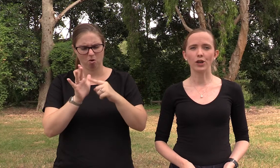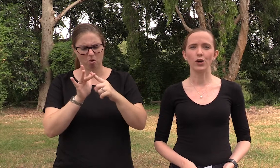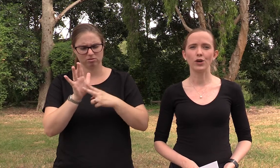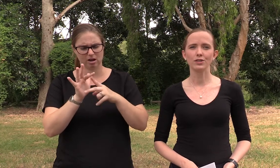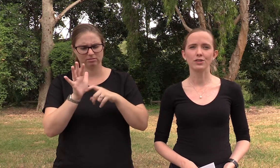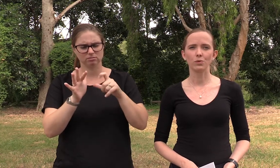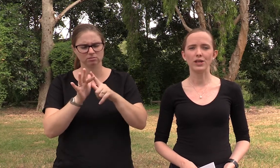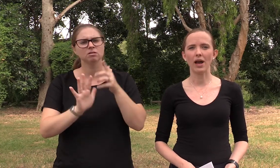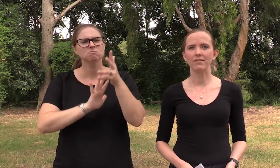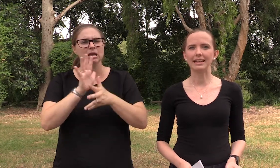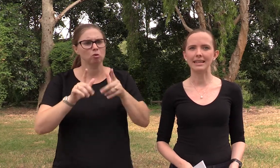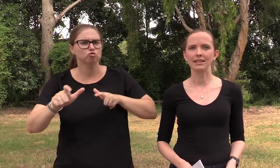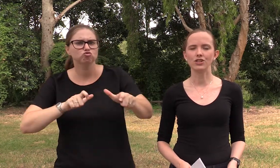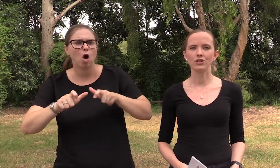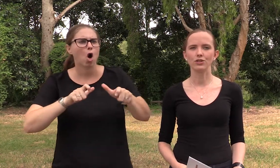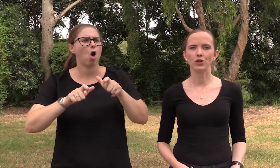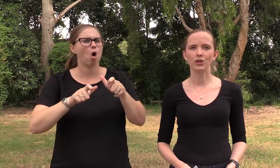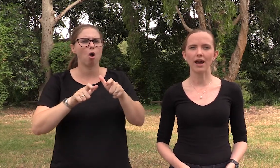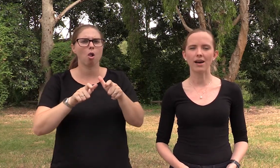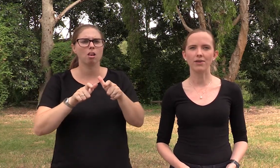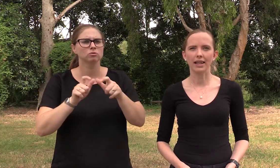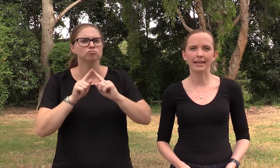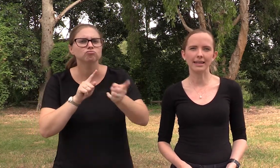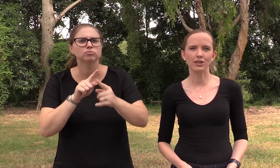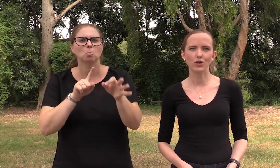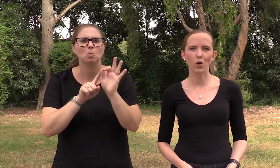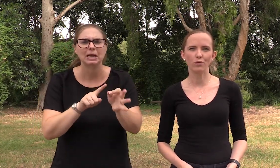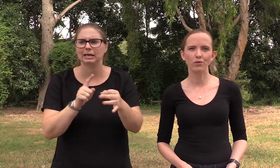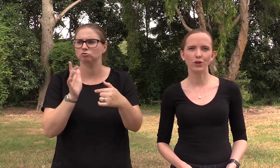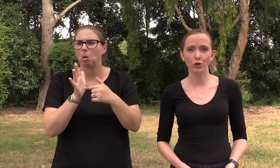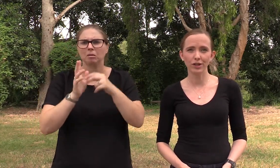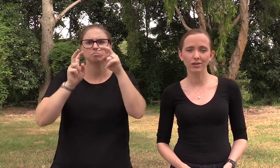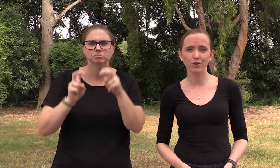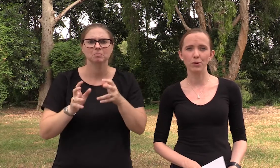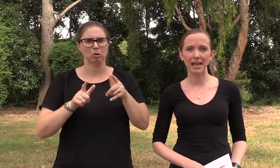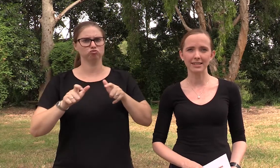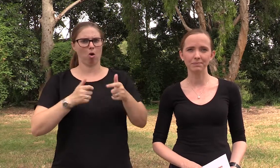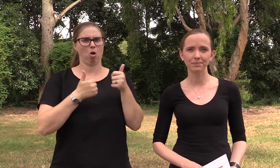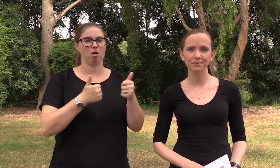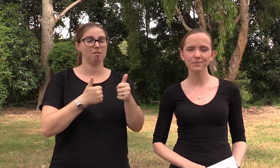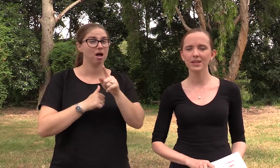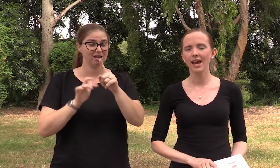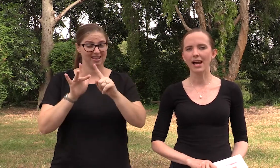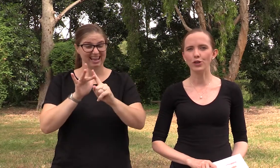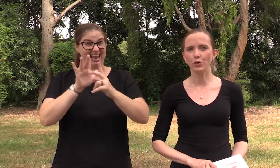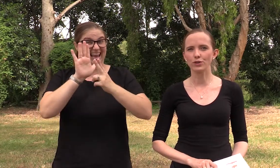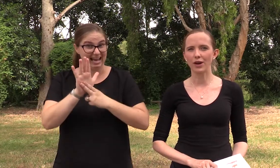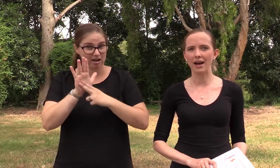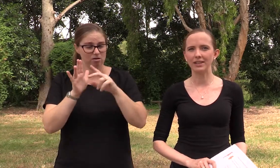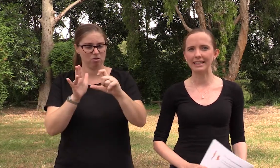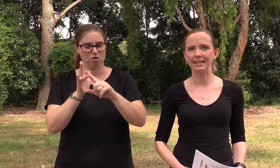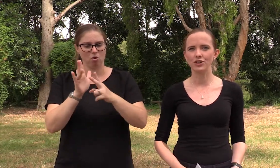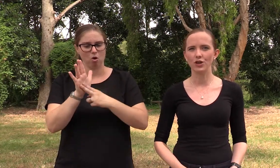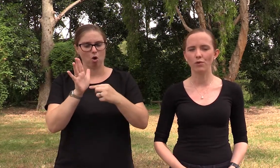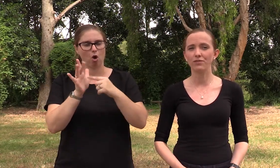Incontinence occurs when you have leakage. So you can have leakage of urine from your bladder, and you could also